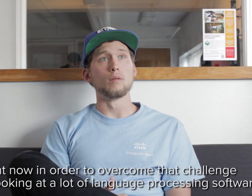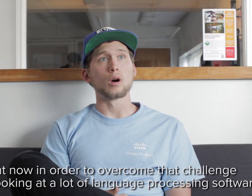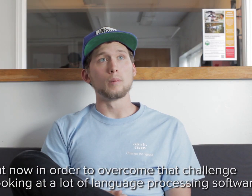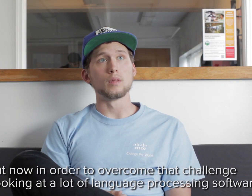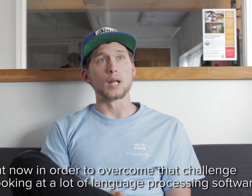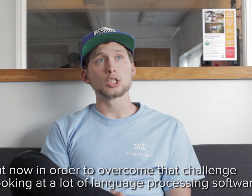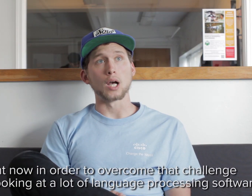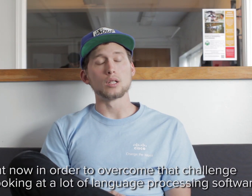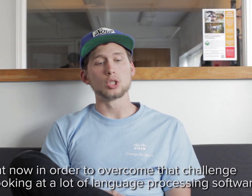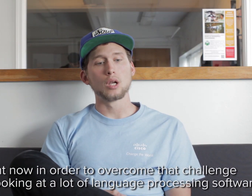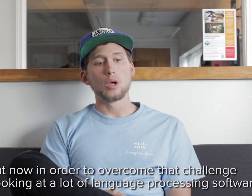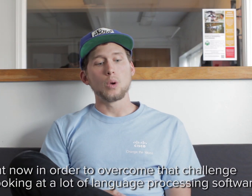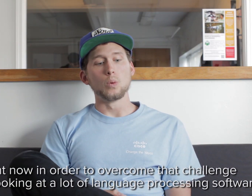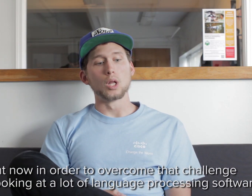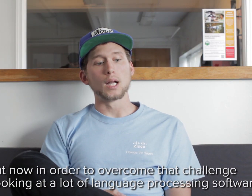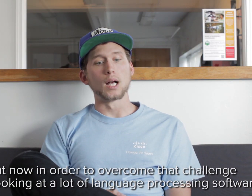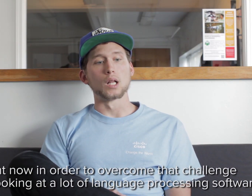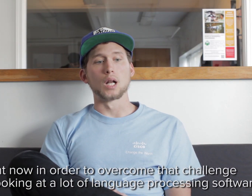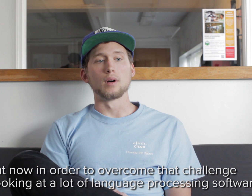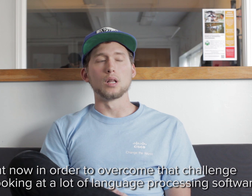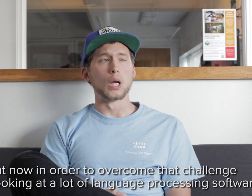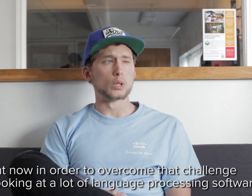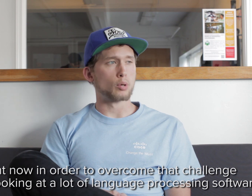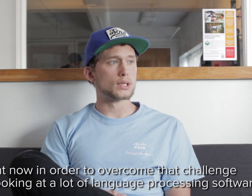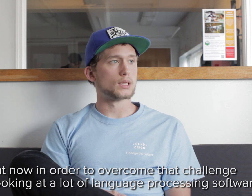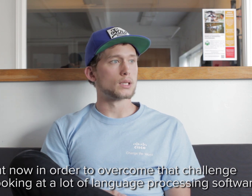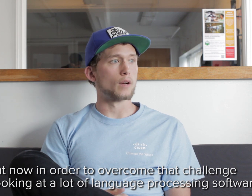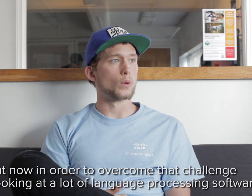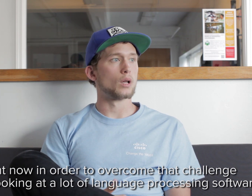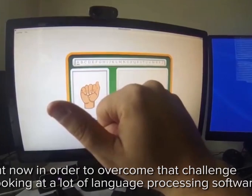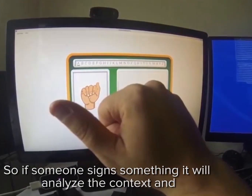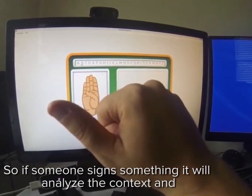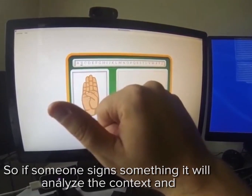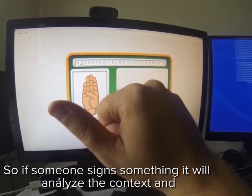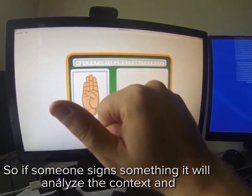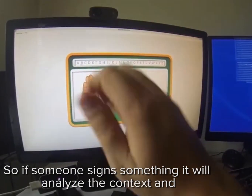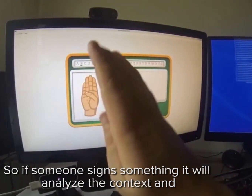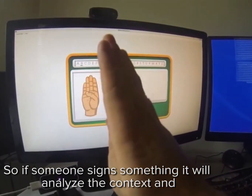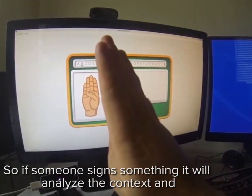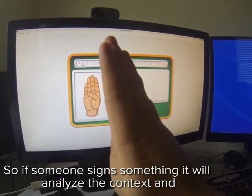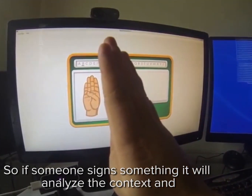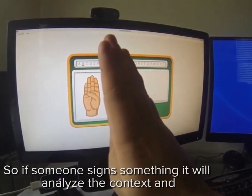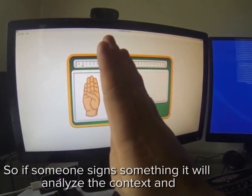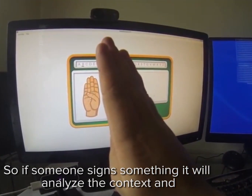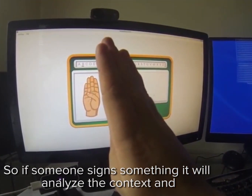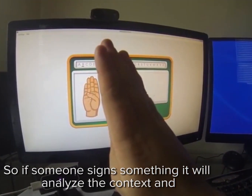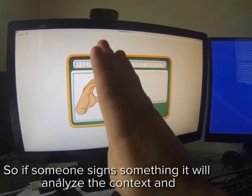overcome that challenge, we're looking at a lot of our language processing software. So if someone signs something, it will analyze the